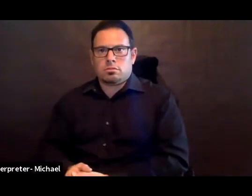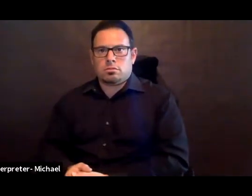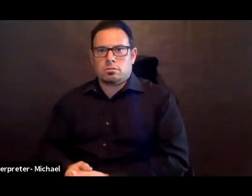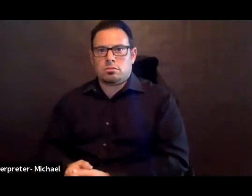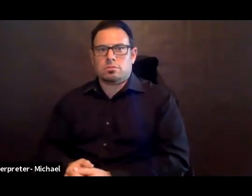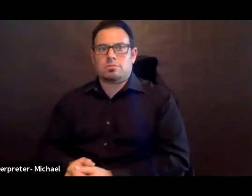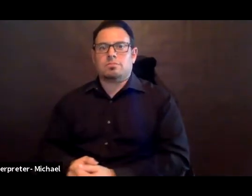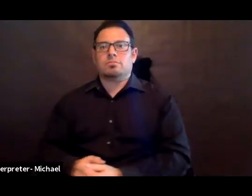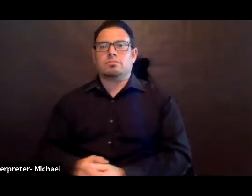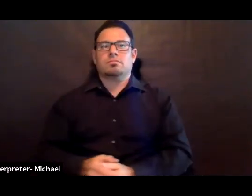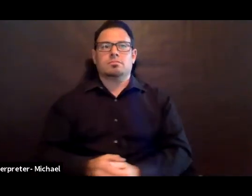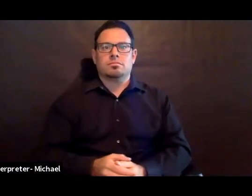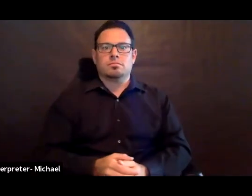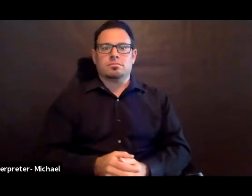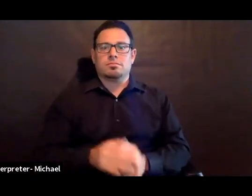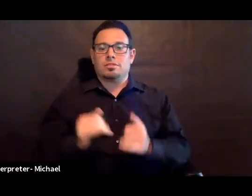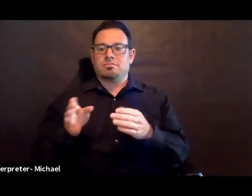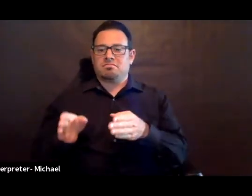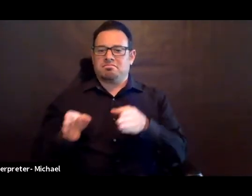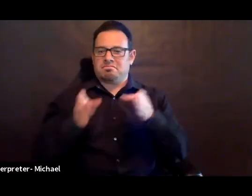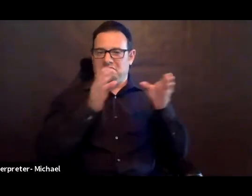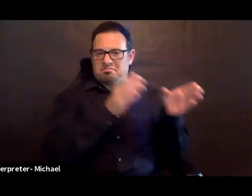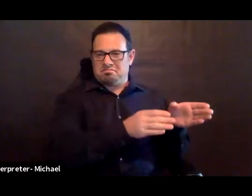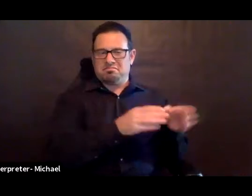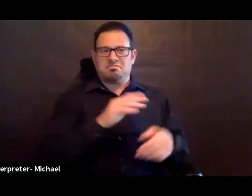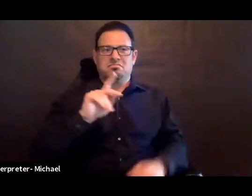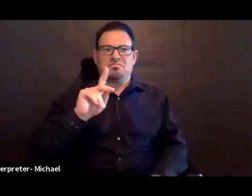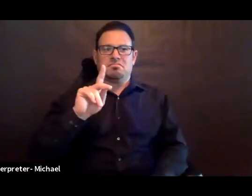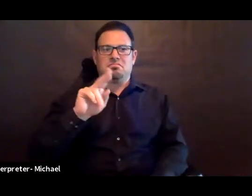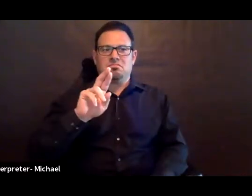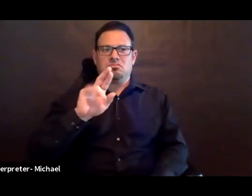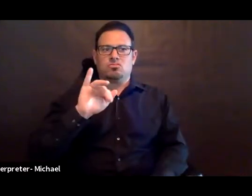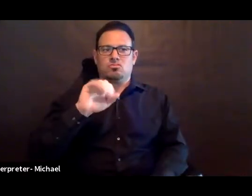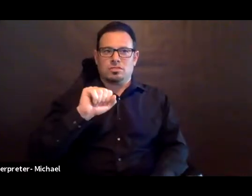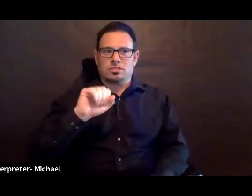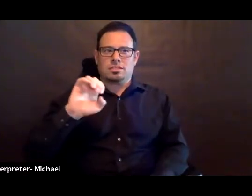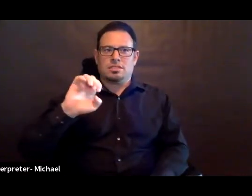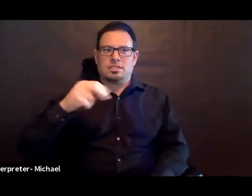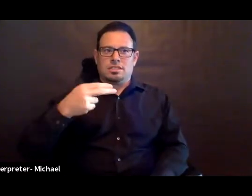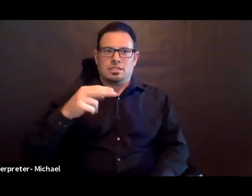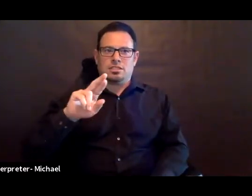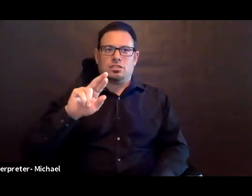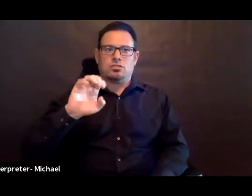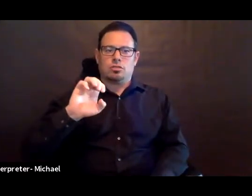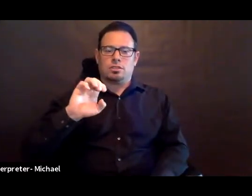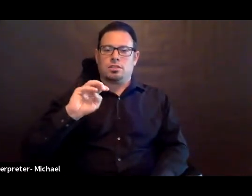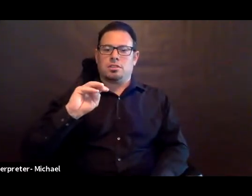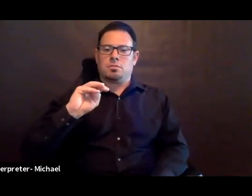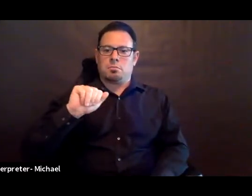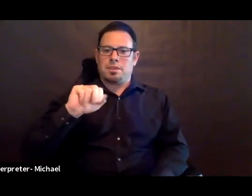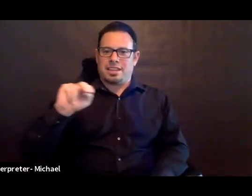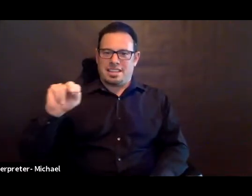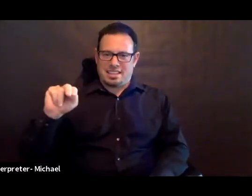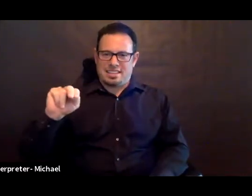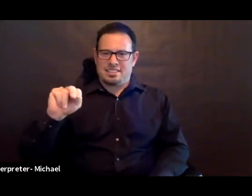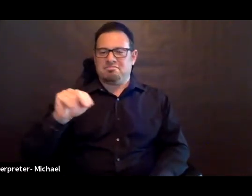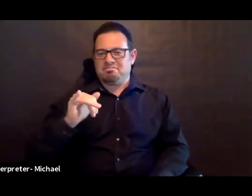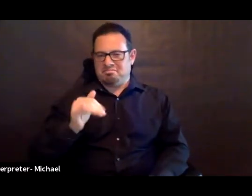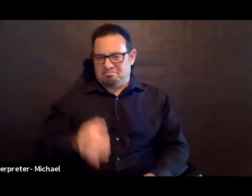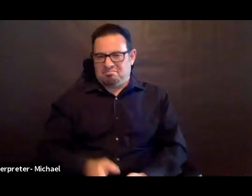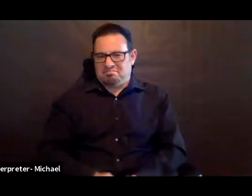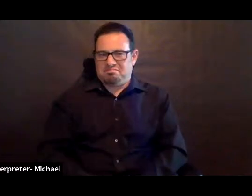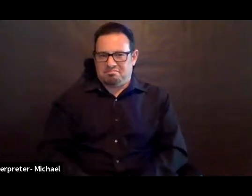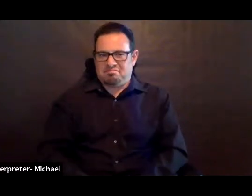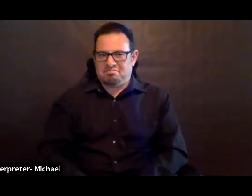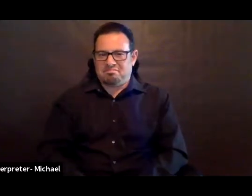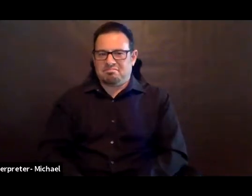have concerns about the growth that we're seeing in COVID case numbers. And it must be emphasized that, like CDC has